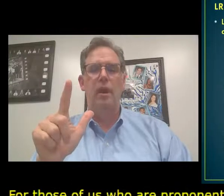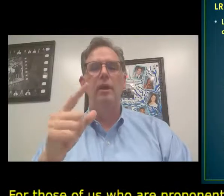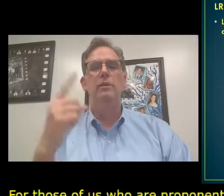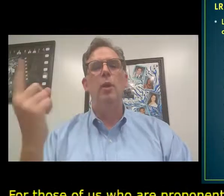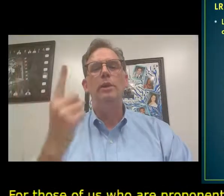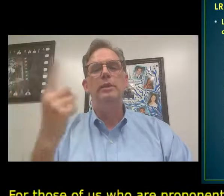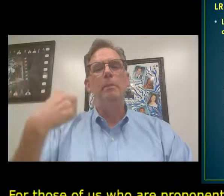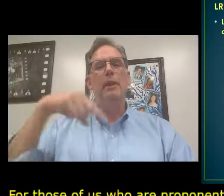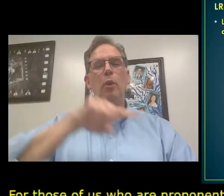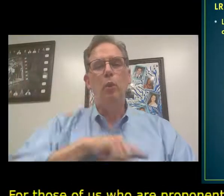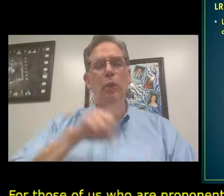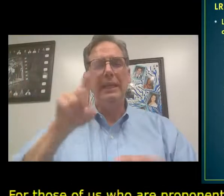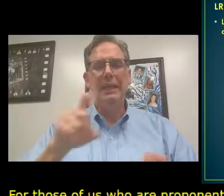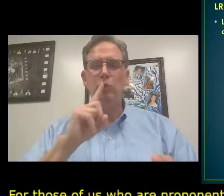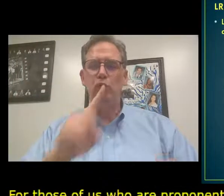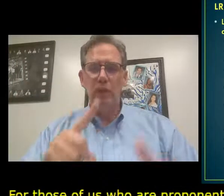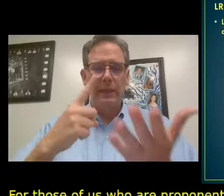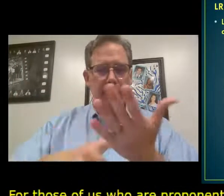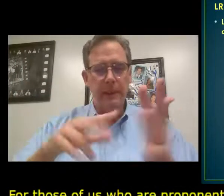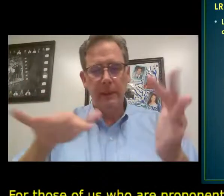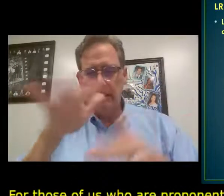and not ASL.